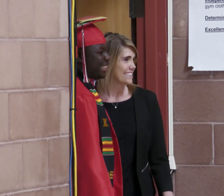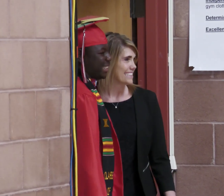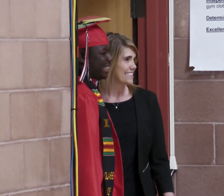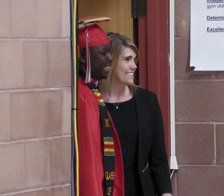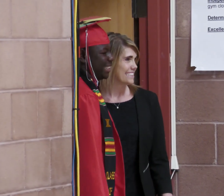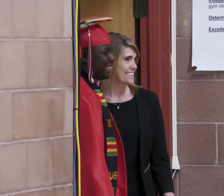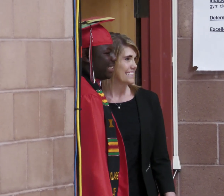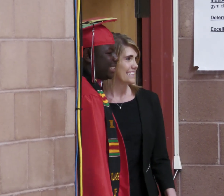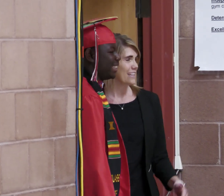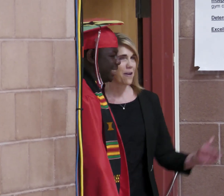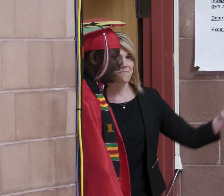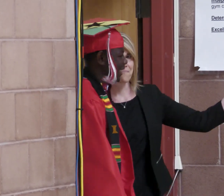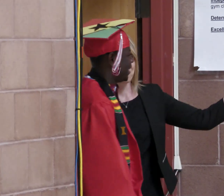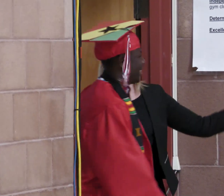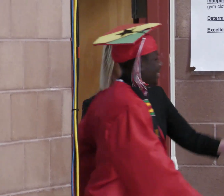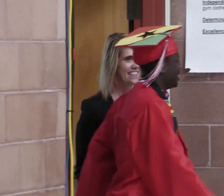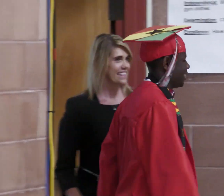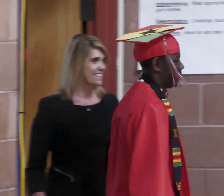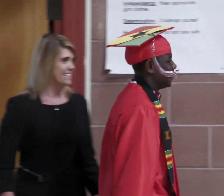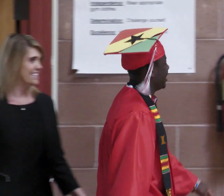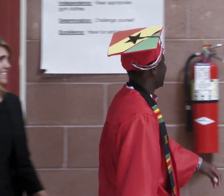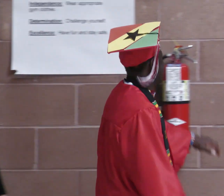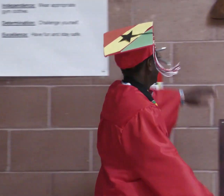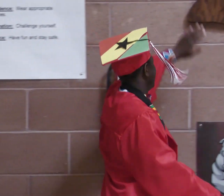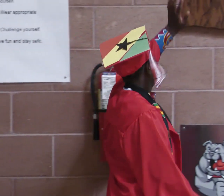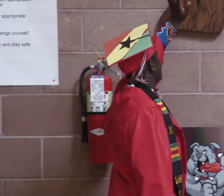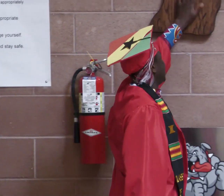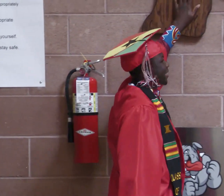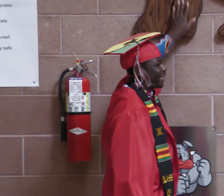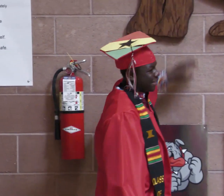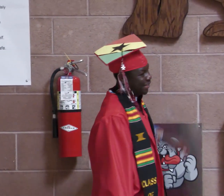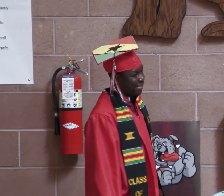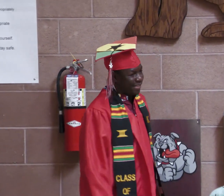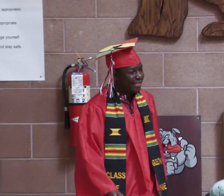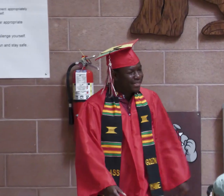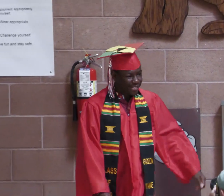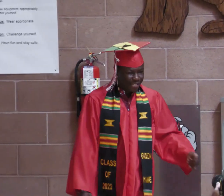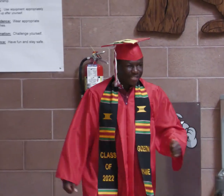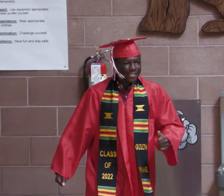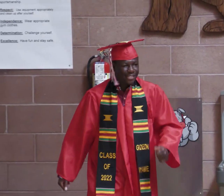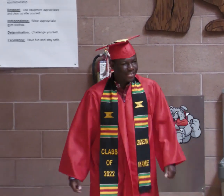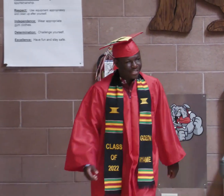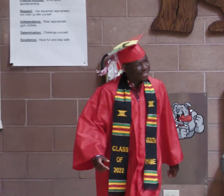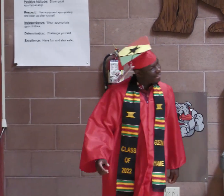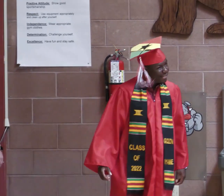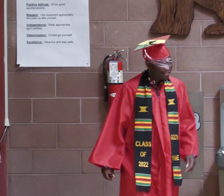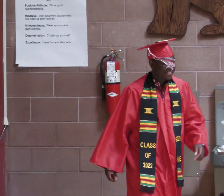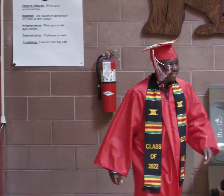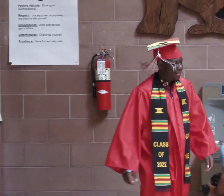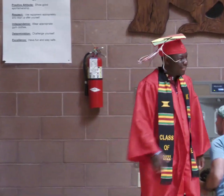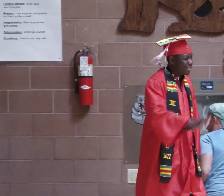Gideon Nyami poses for a picture, touches the bulldog, and walks in.